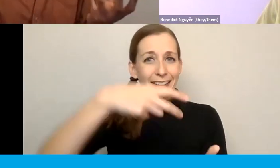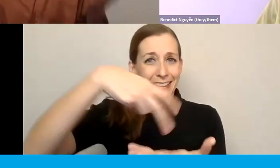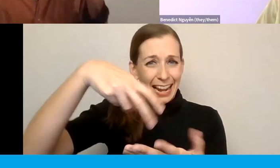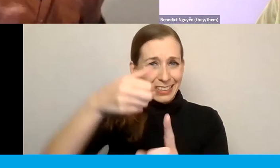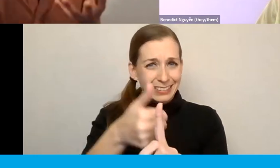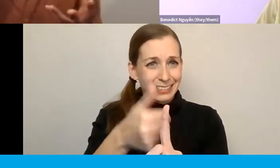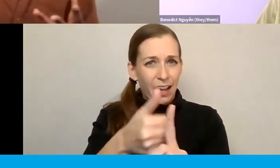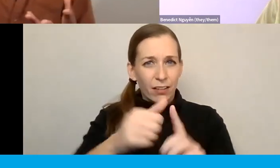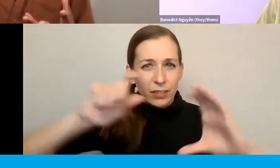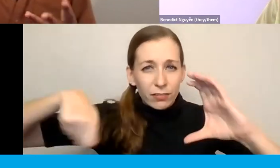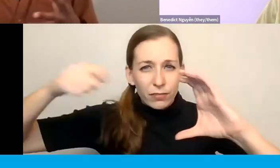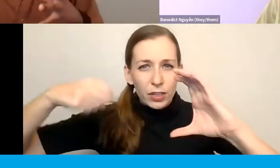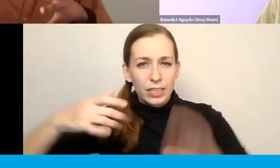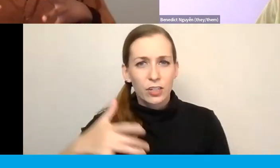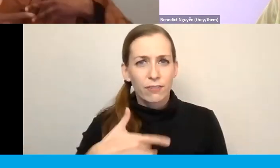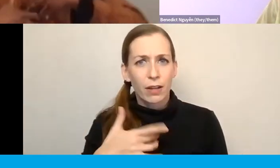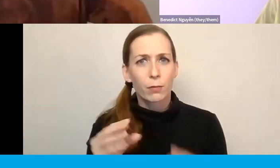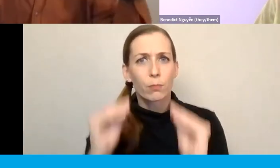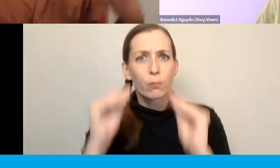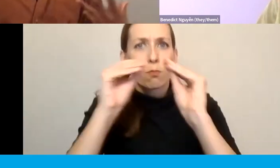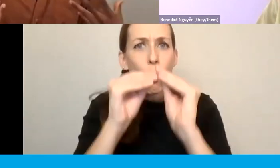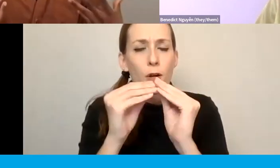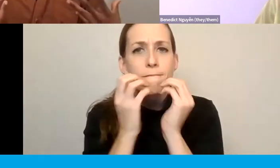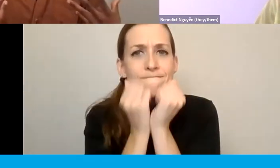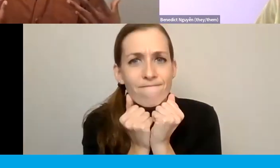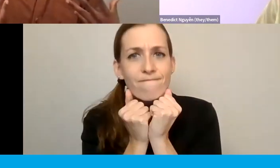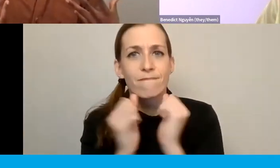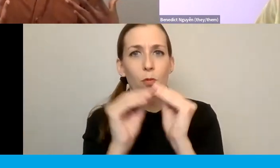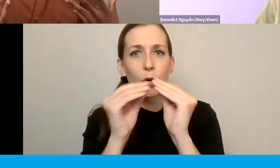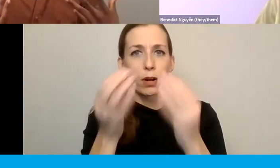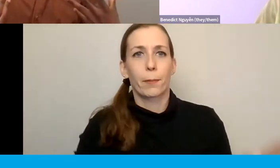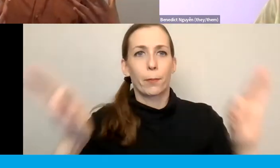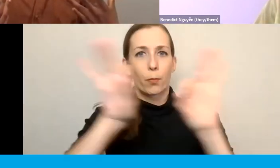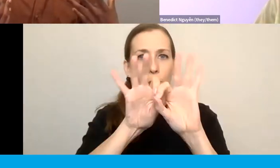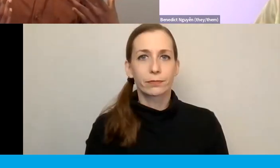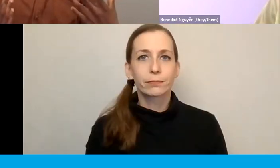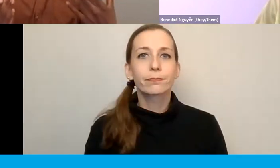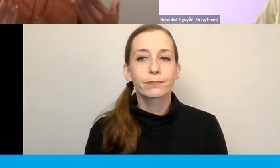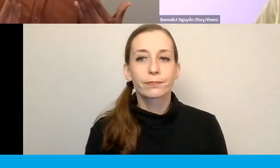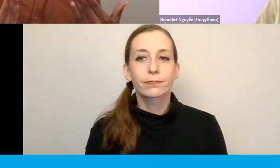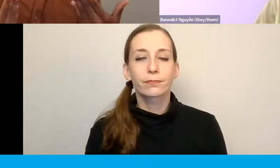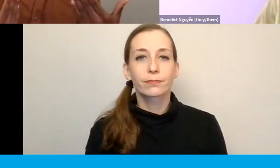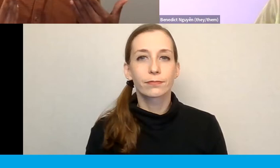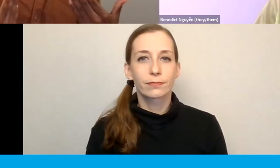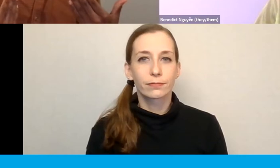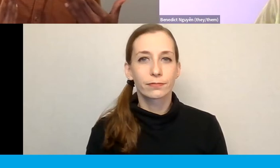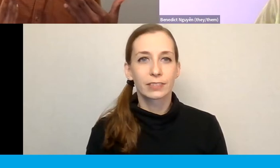the documentary, by our conversations, by the sort of like rehearsal energy of it. I think